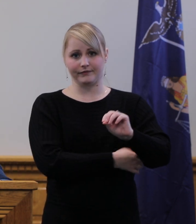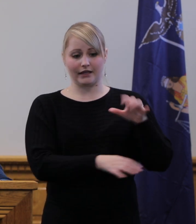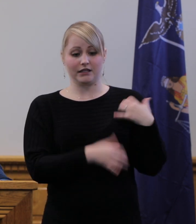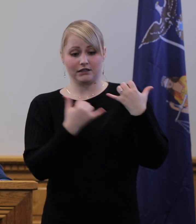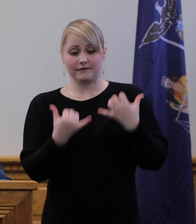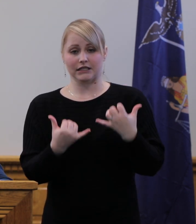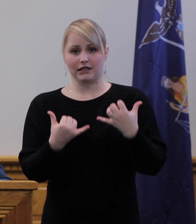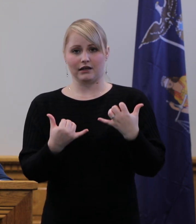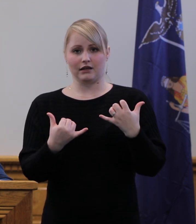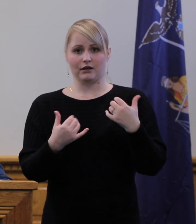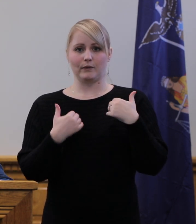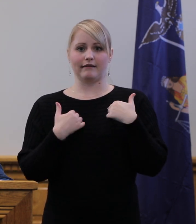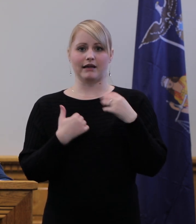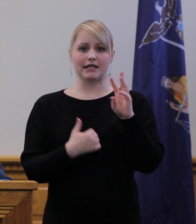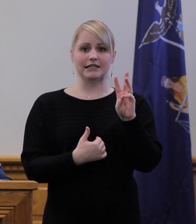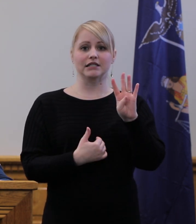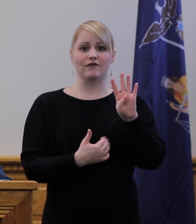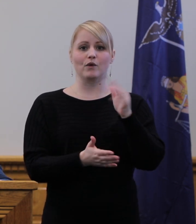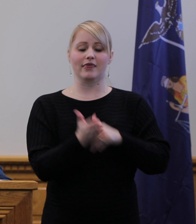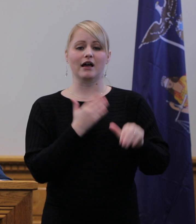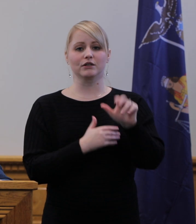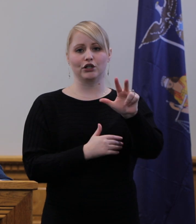today, we've had